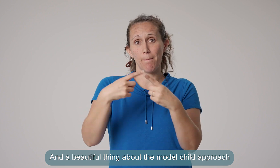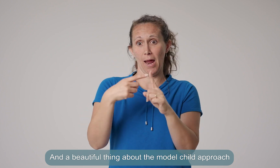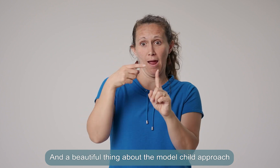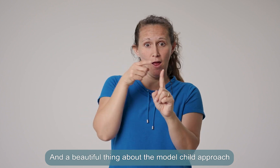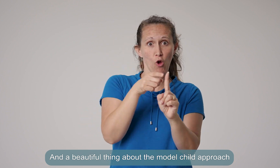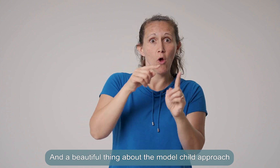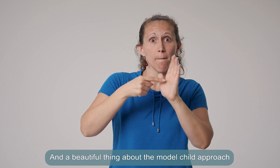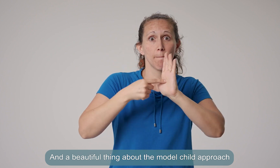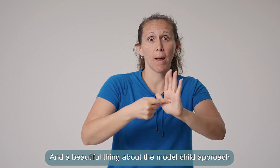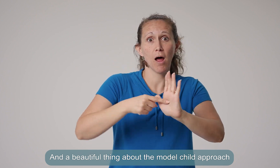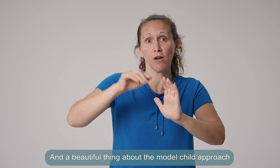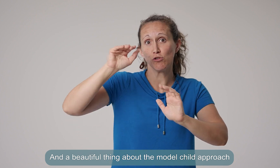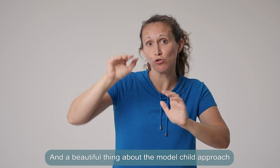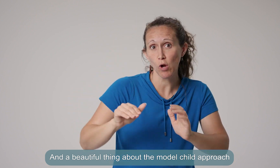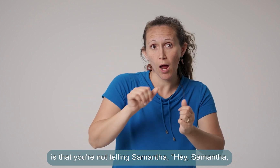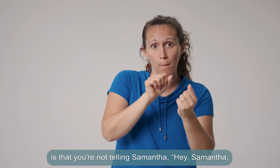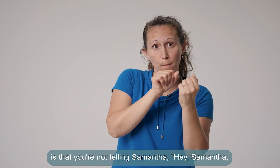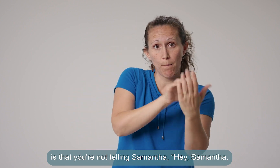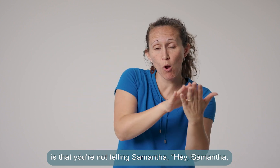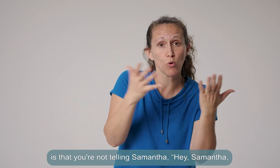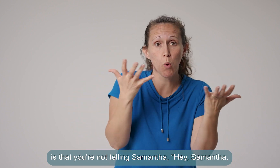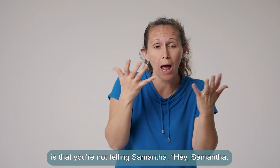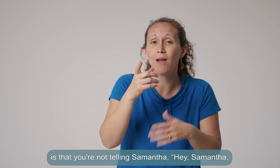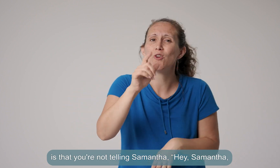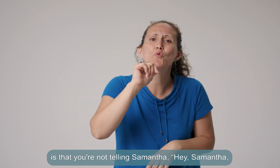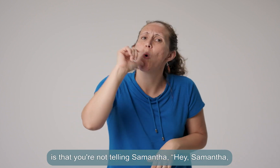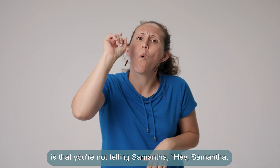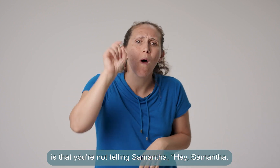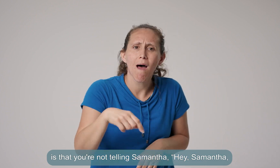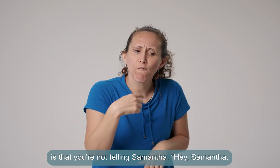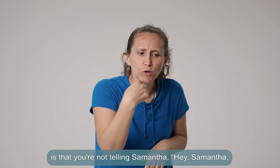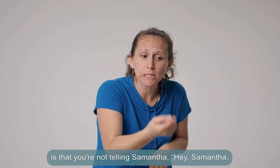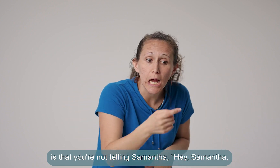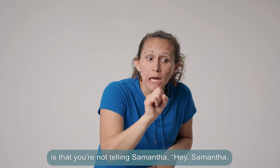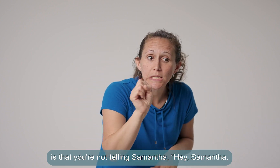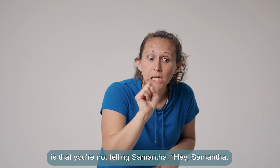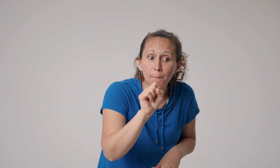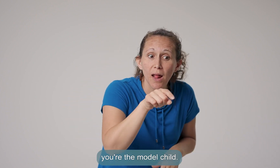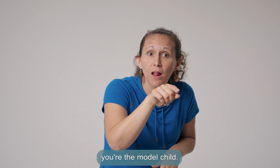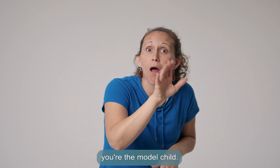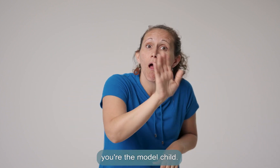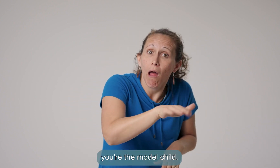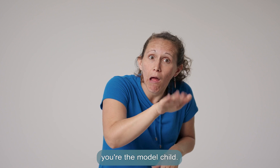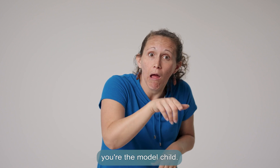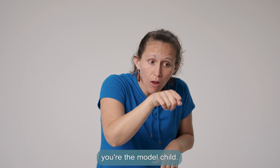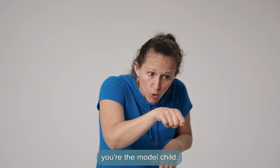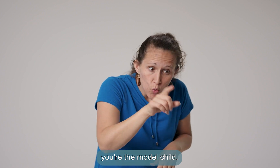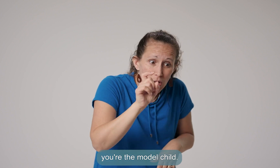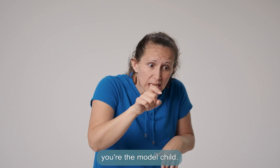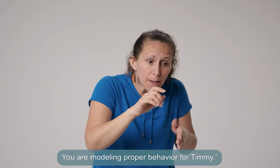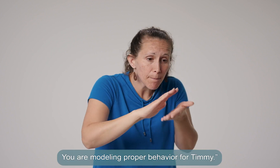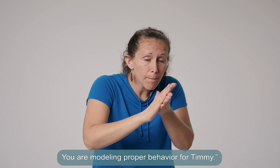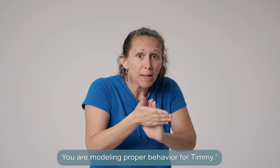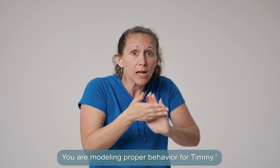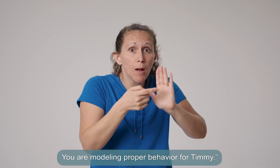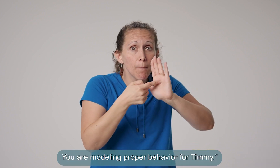about the model child approach is that you're not telling Samantha, "Hey Samantha, you're the model child. You are modeling